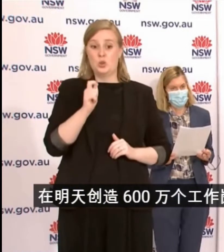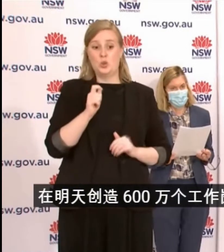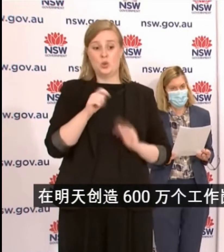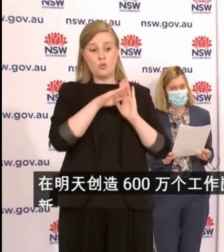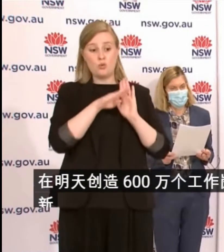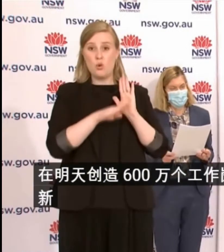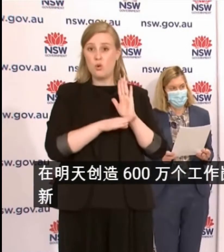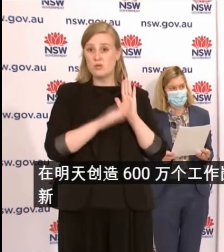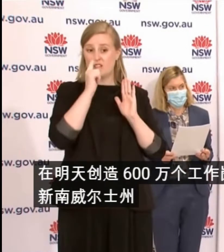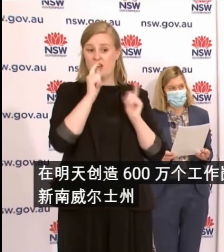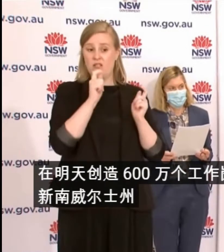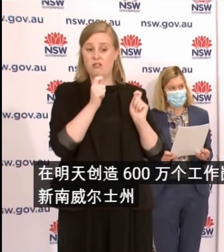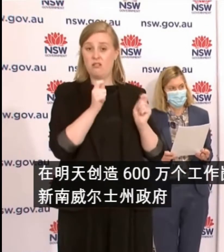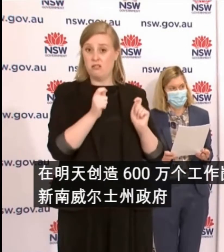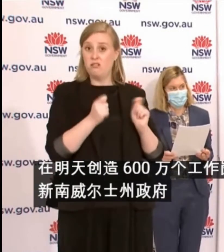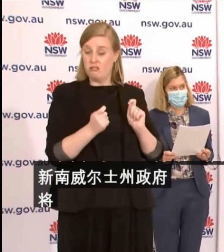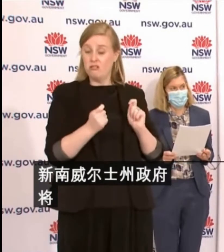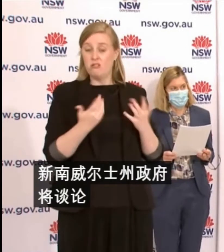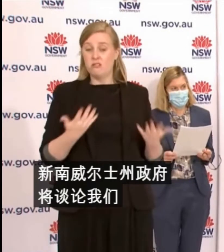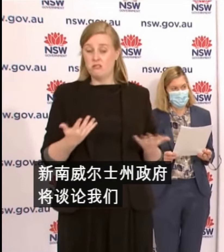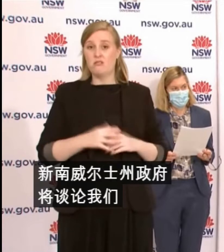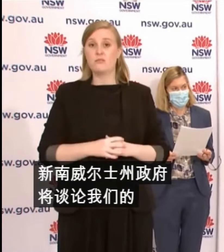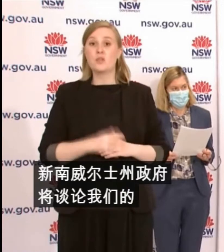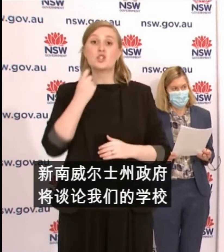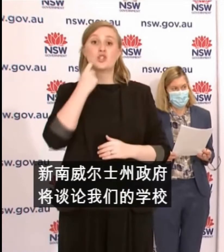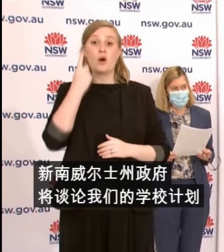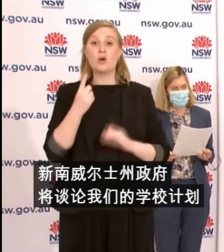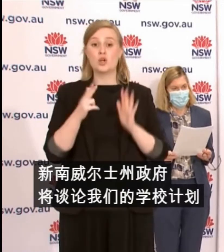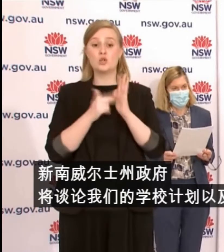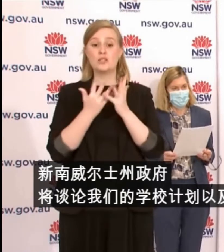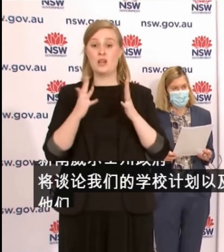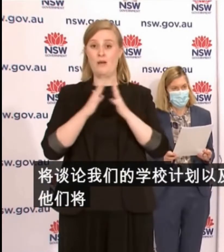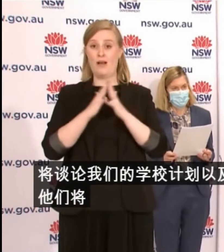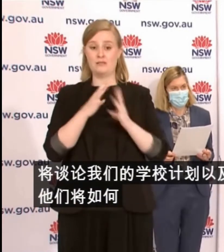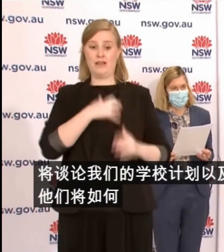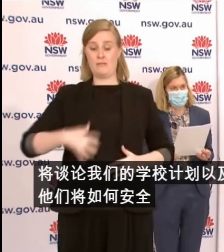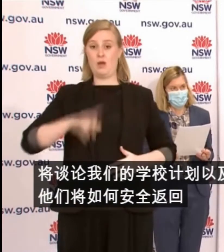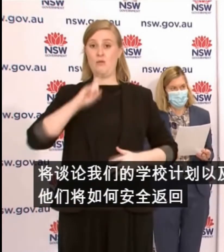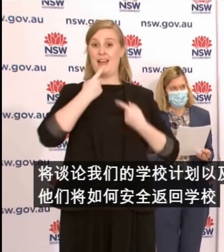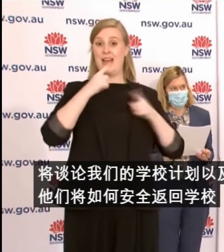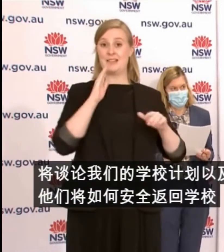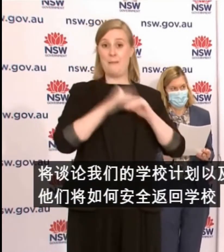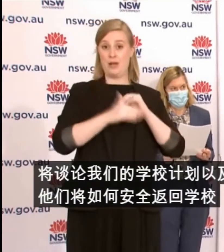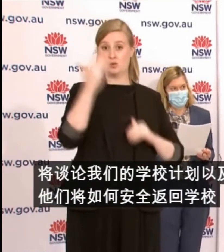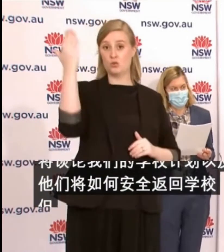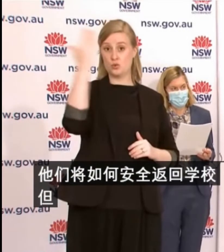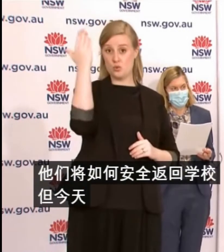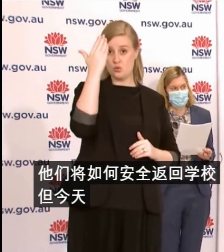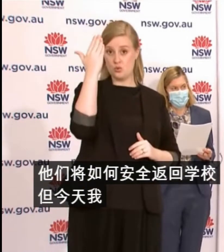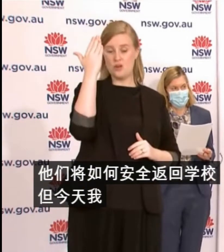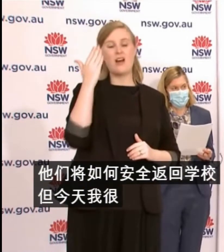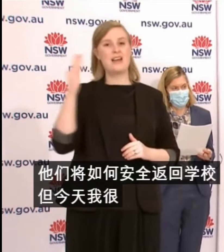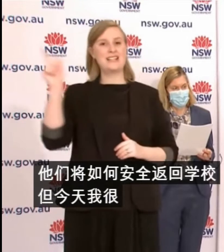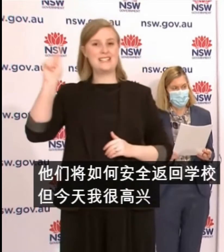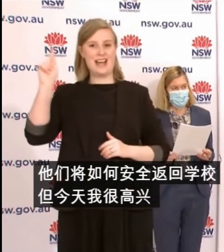jabs. Tomorrow, the New South Wales Government will speak about our schools plan and how there'll be a safe return to schools. But